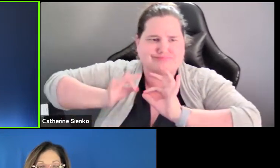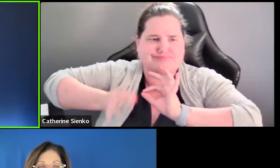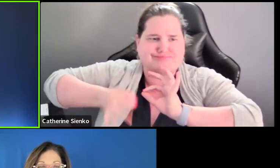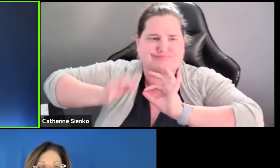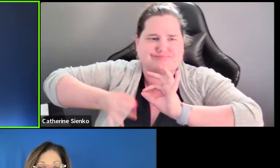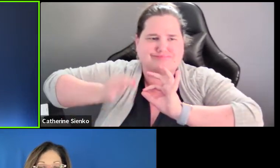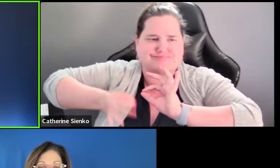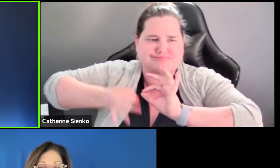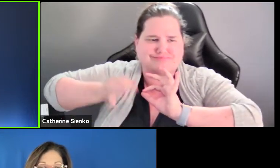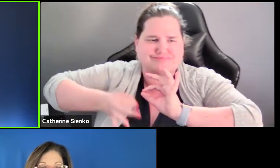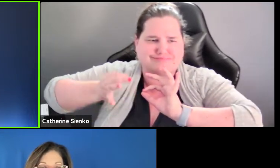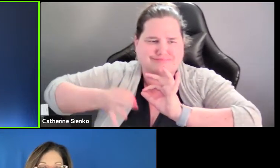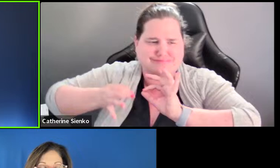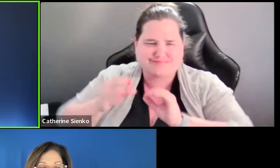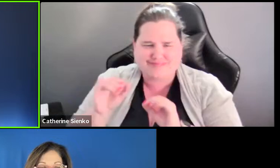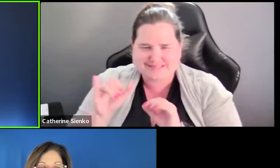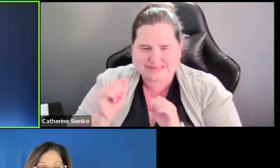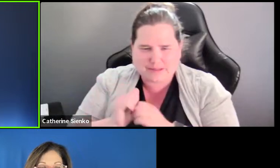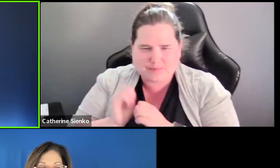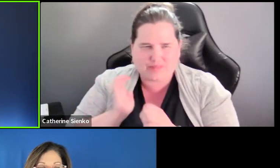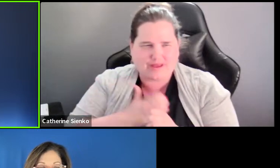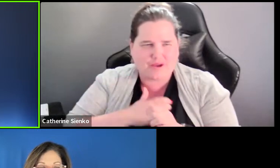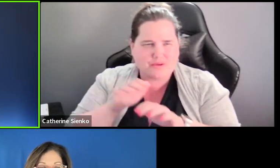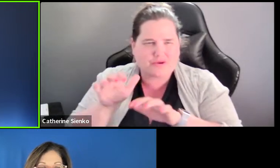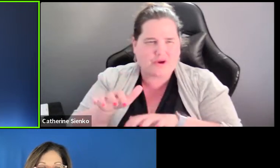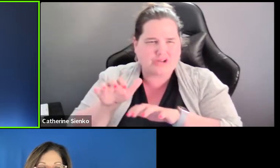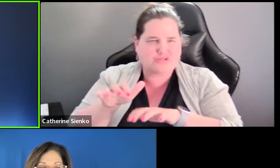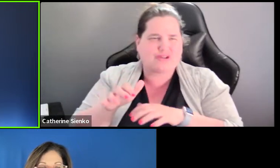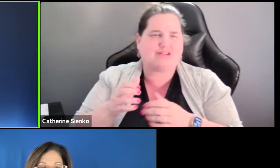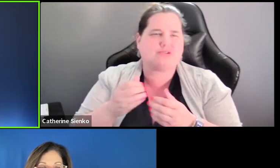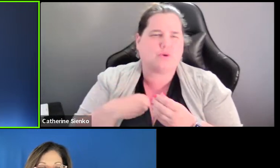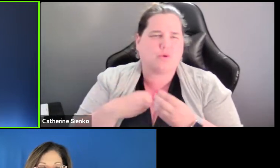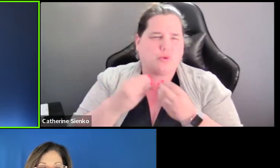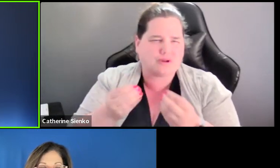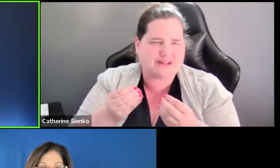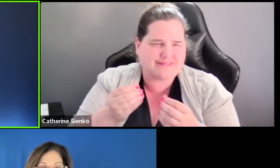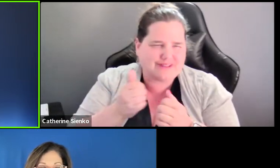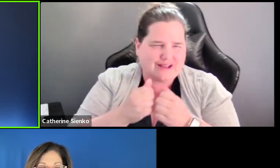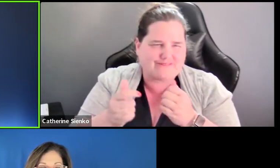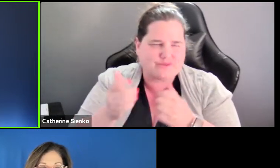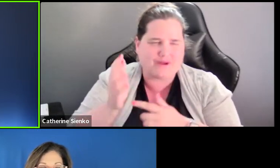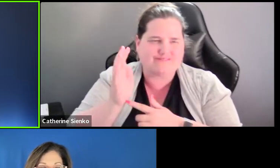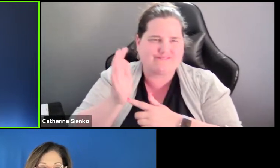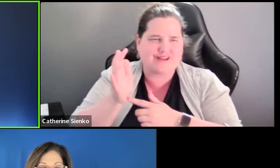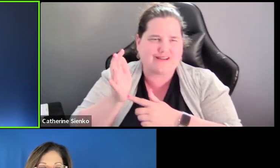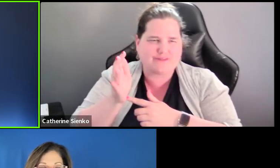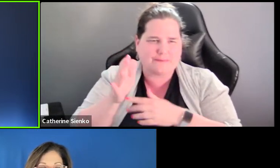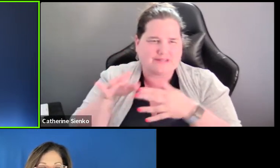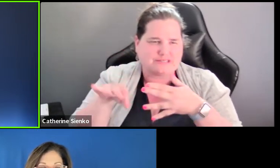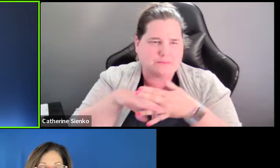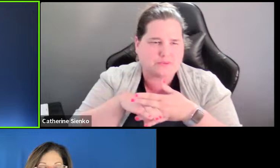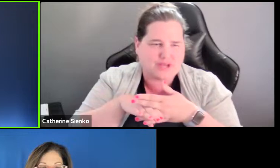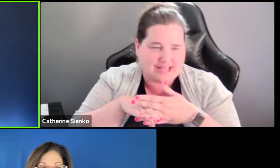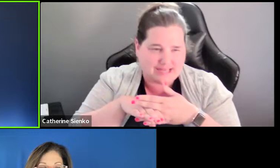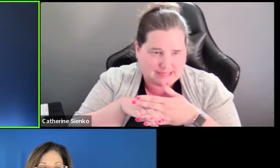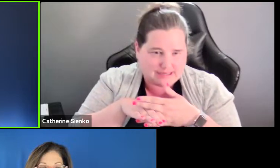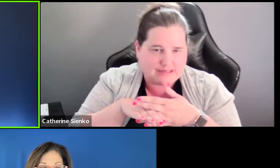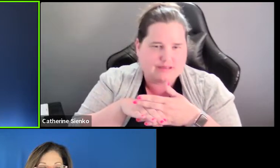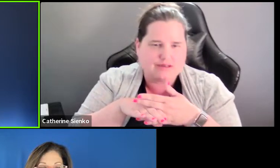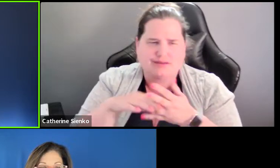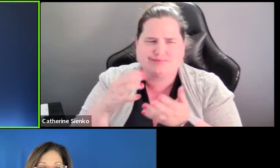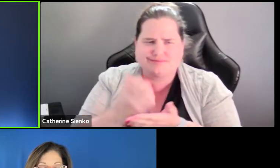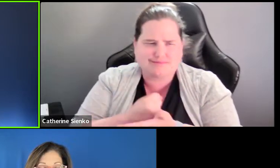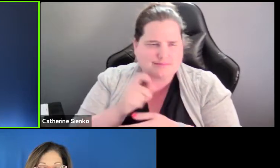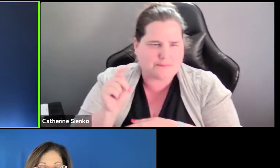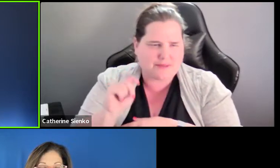I have noticed that our interpreters are working real hard to interpret for us tonight, and so is our cart provider. We're